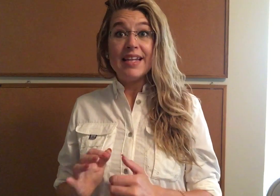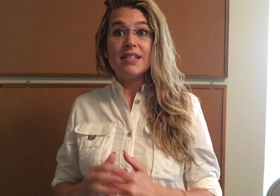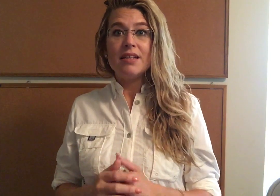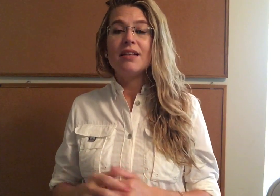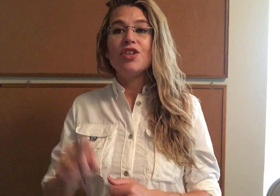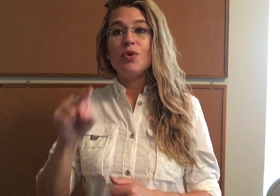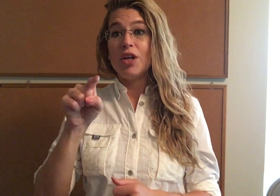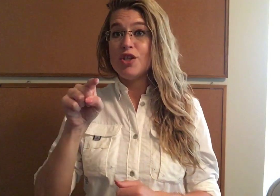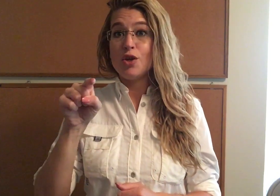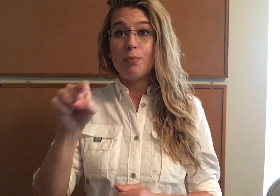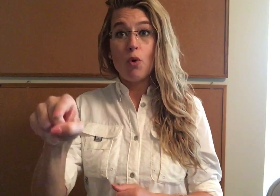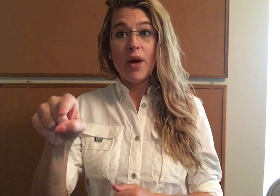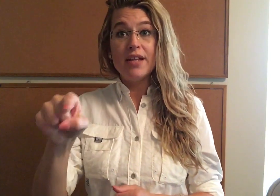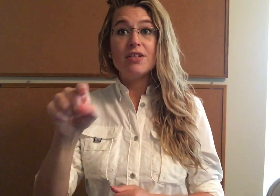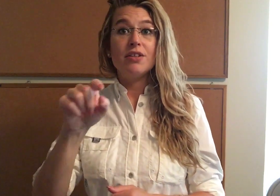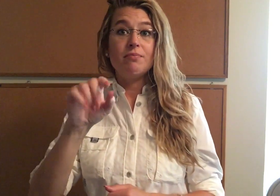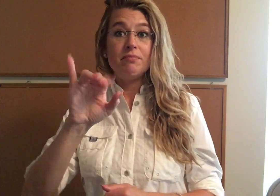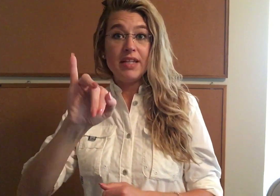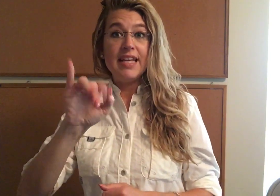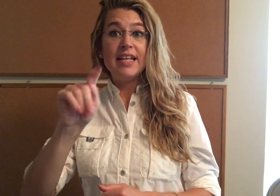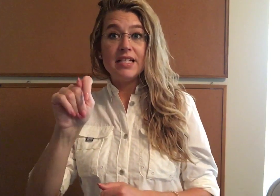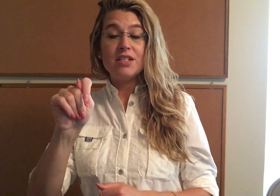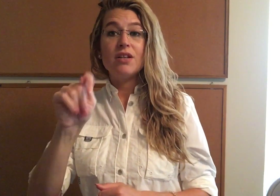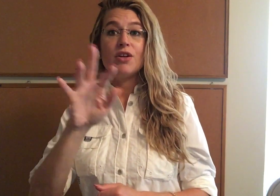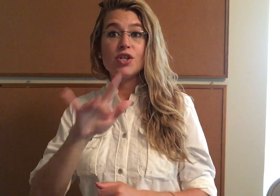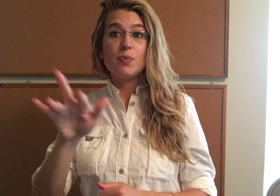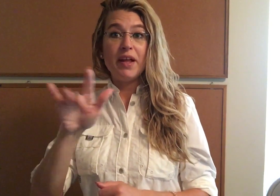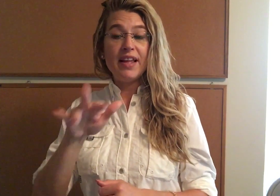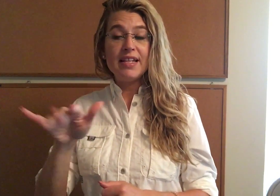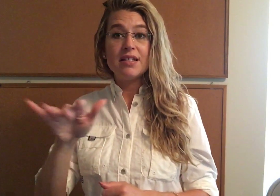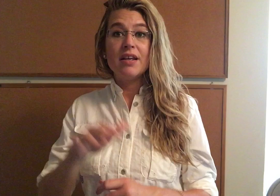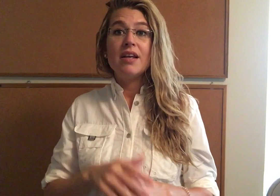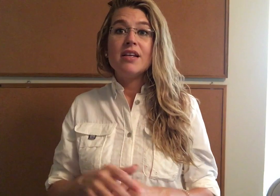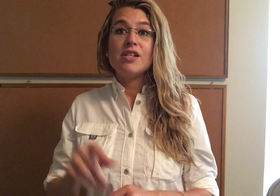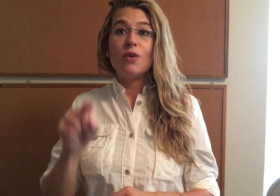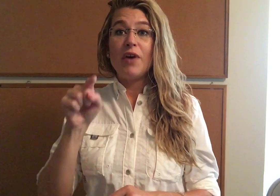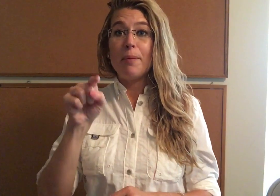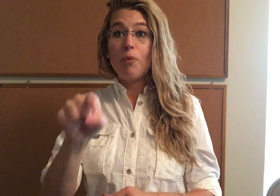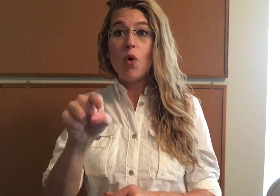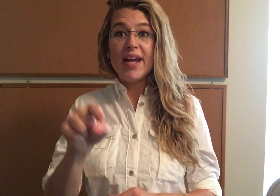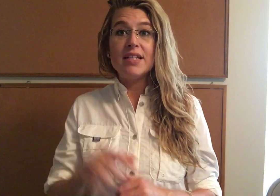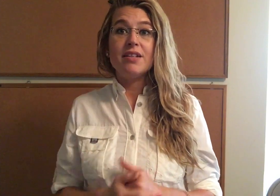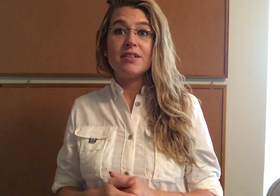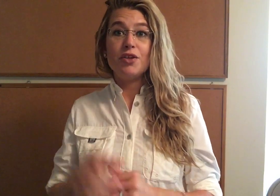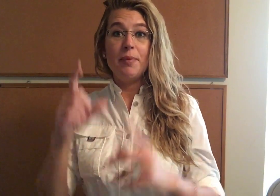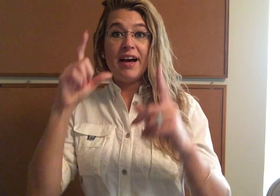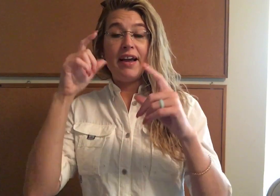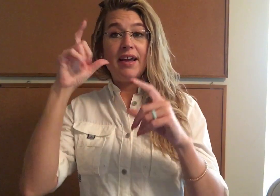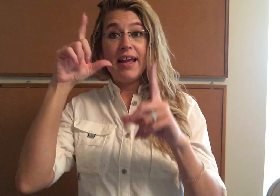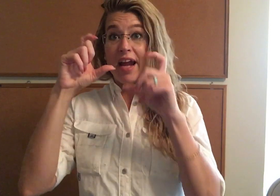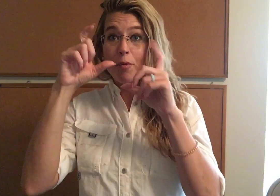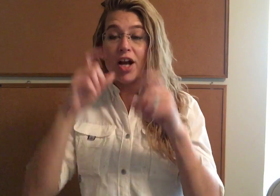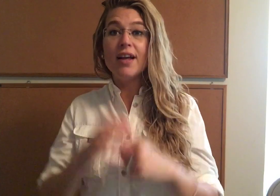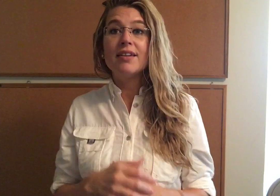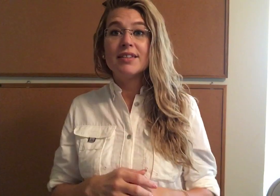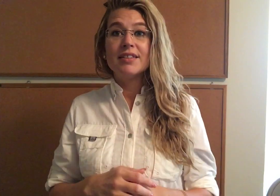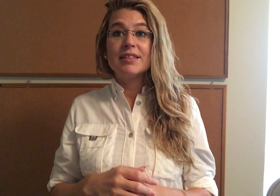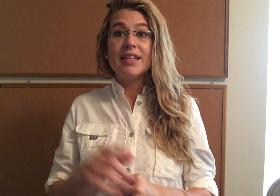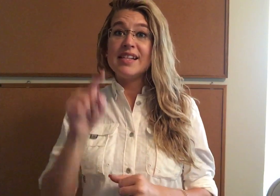It, you can also point it or spell it. So if I point to my camera and I